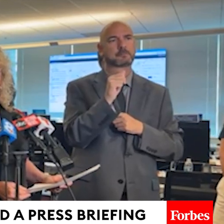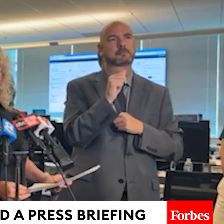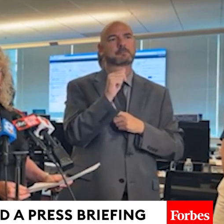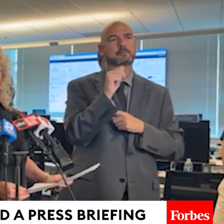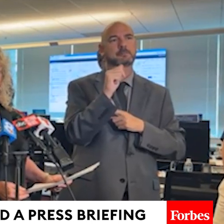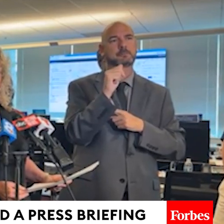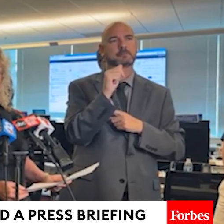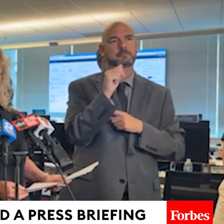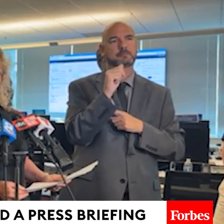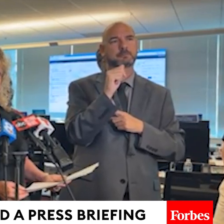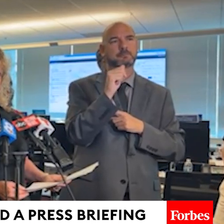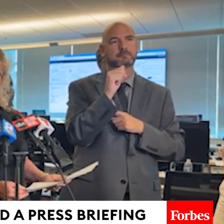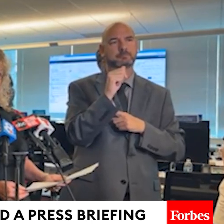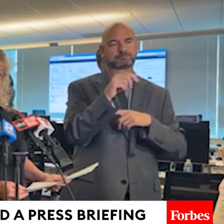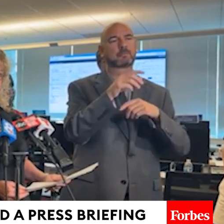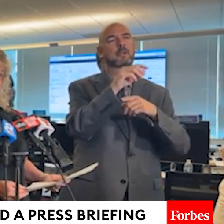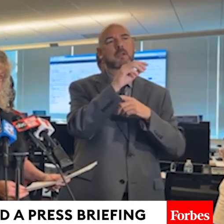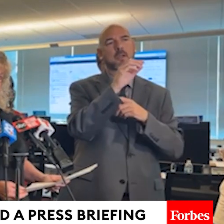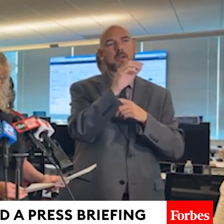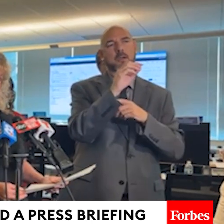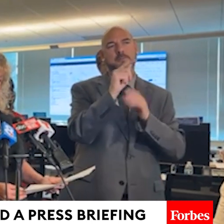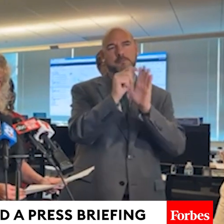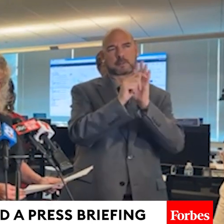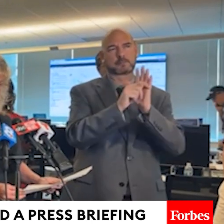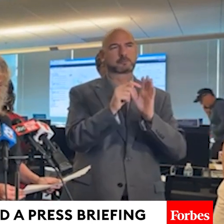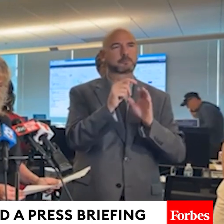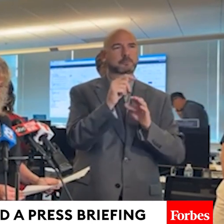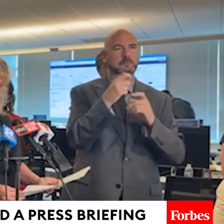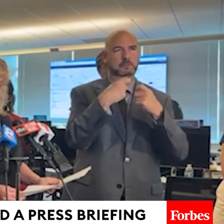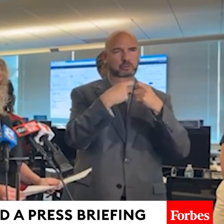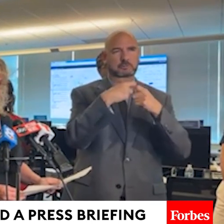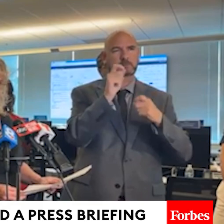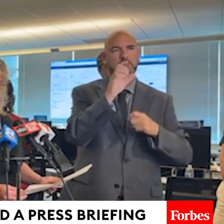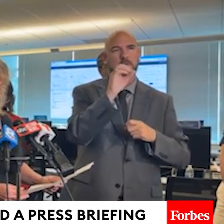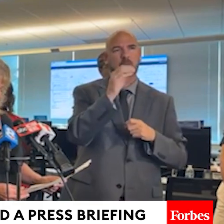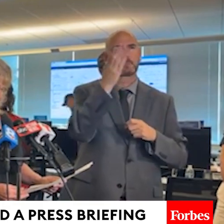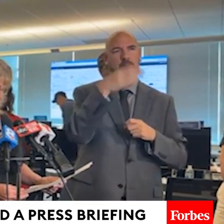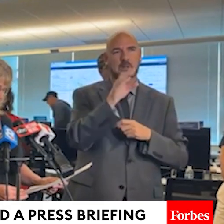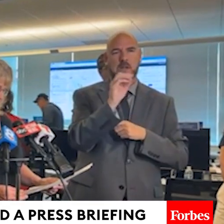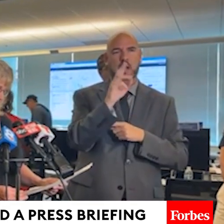tampaelectric.com/storm, or you may text the word OUT, O-U-T, to